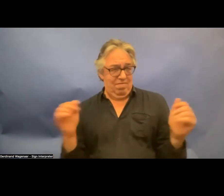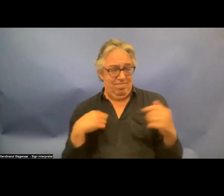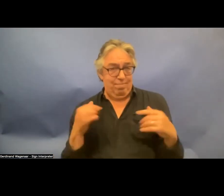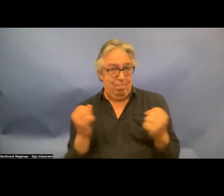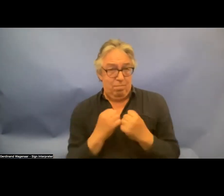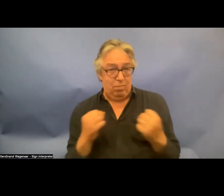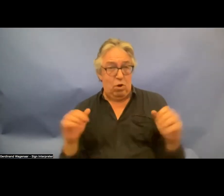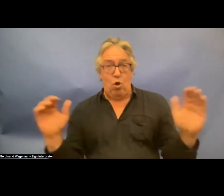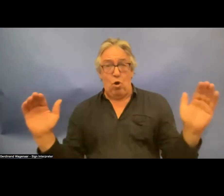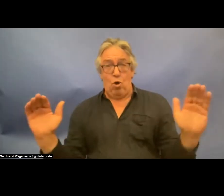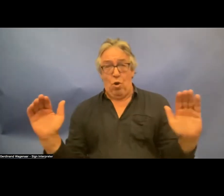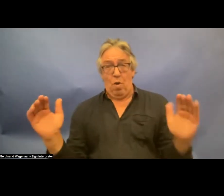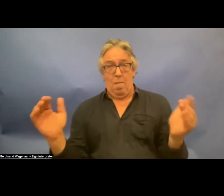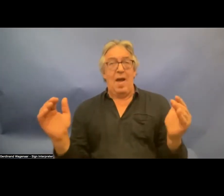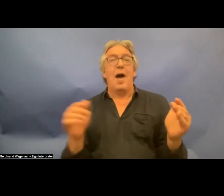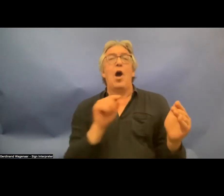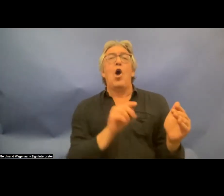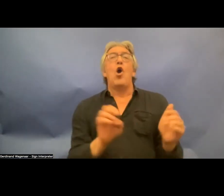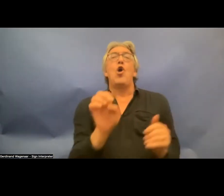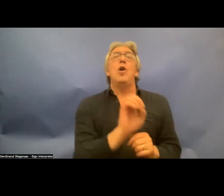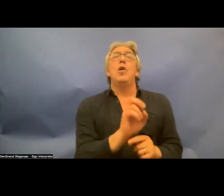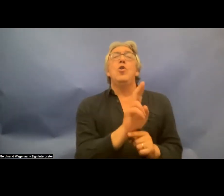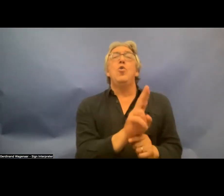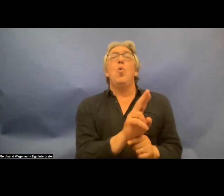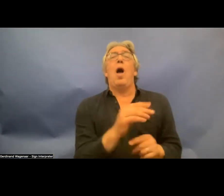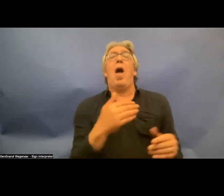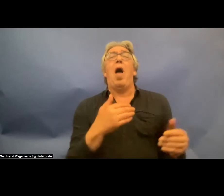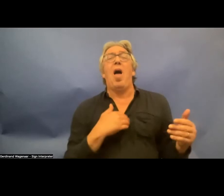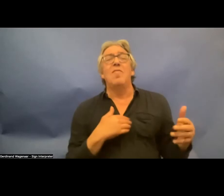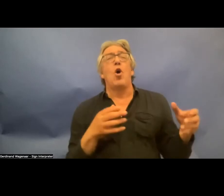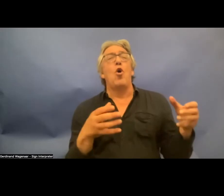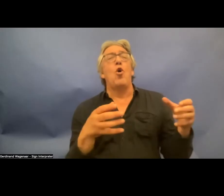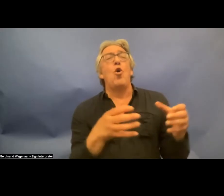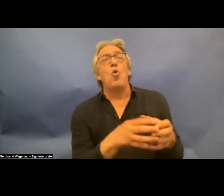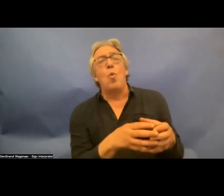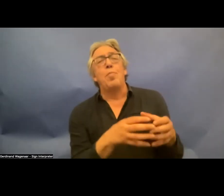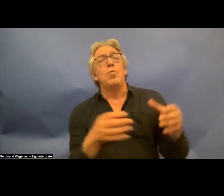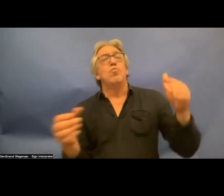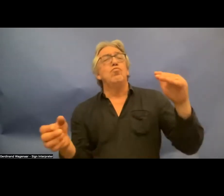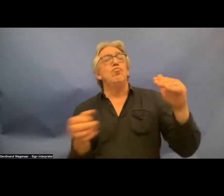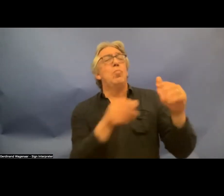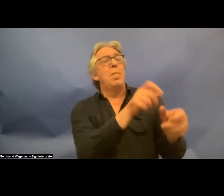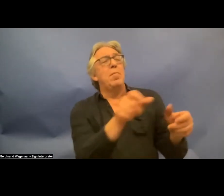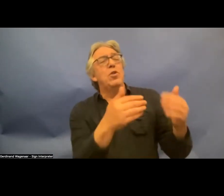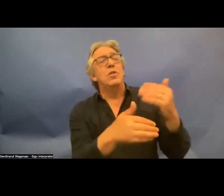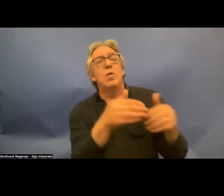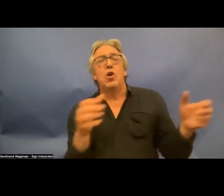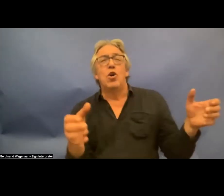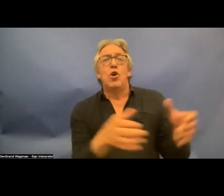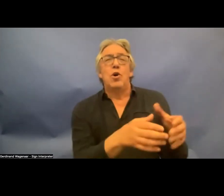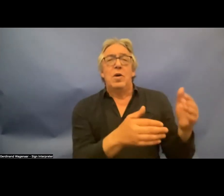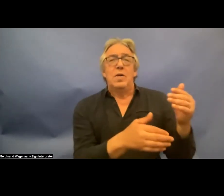group settings, but we know that they won't stay there. We have to be aware that when it comes to children